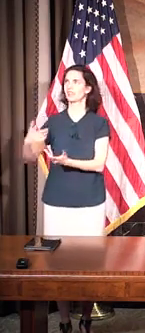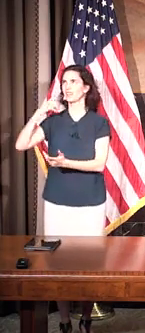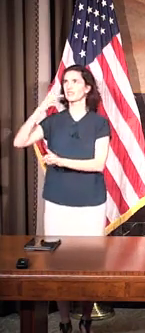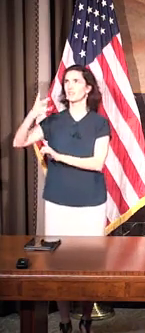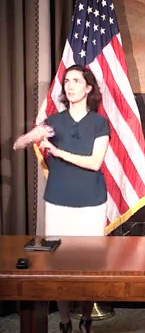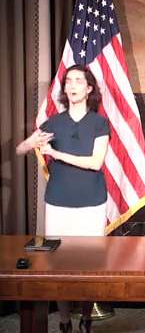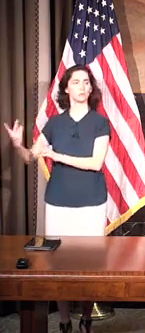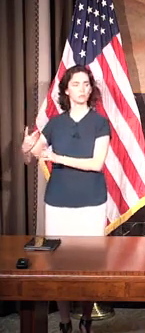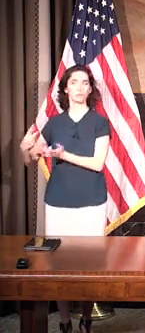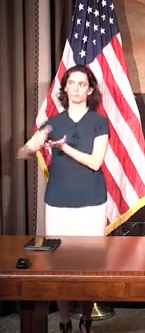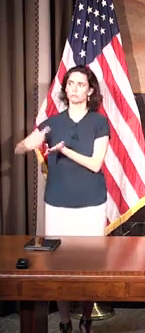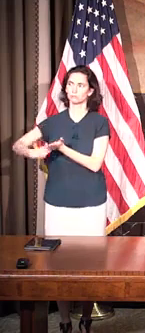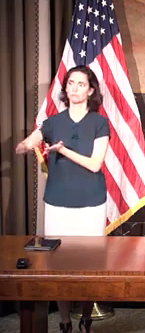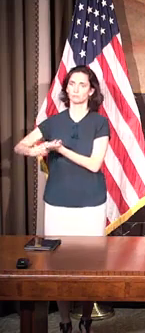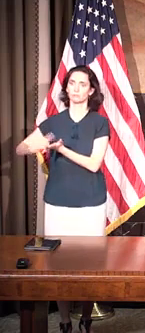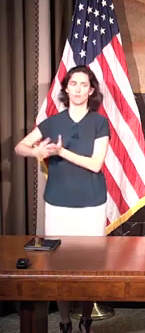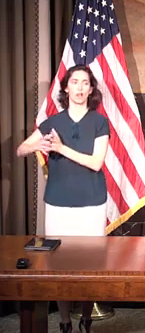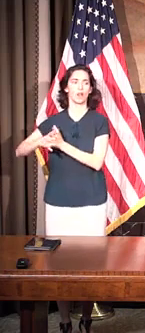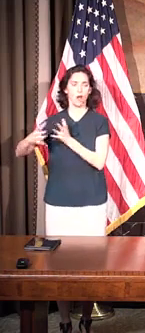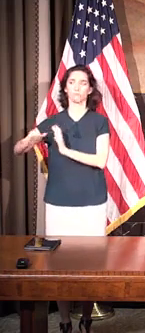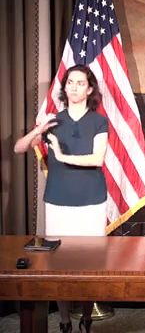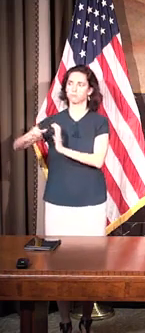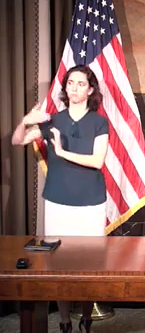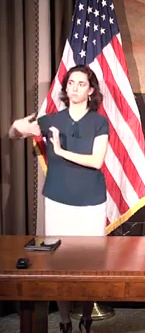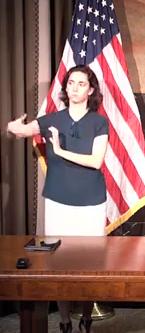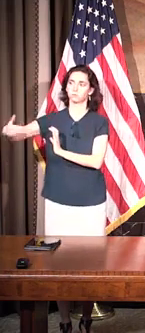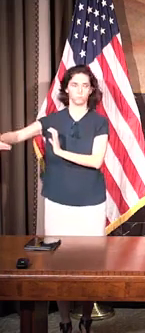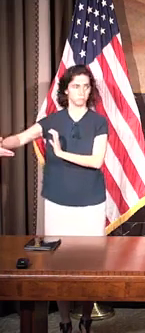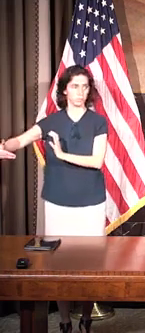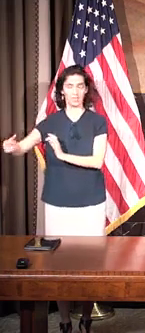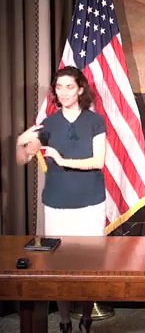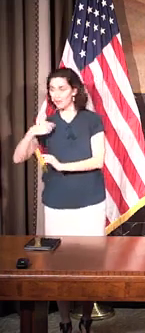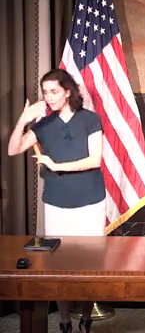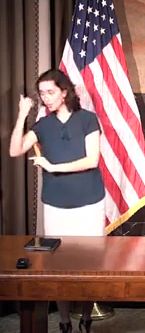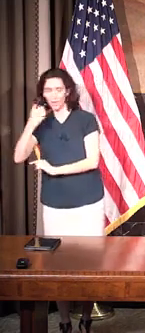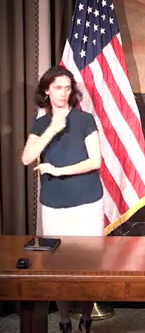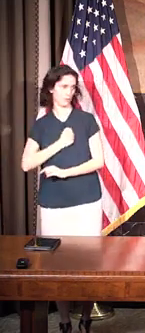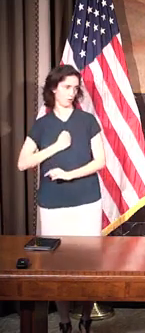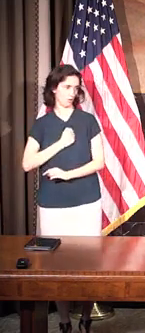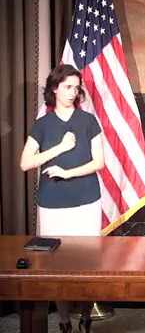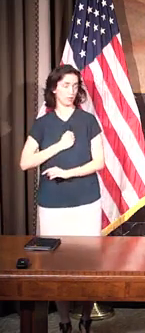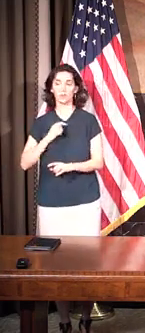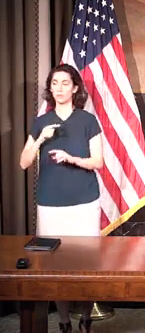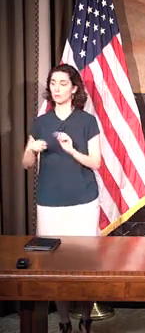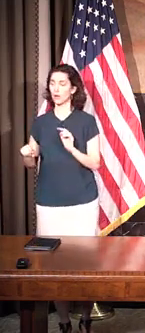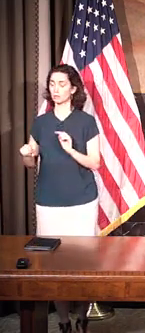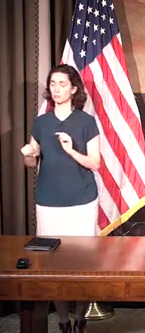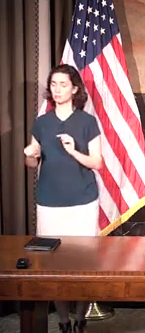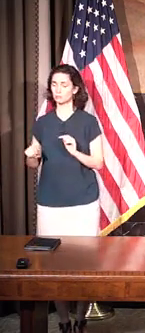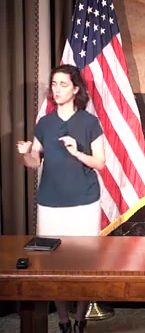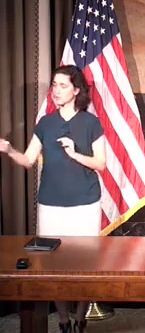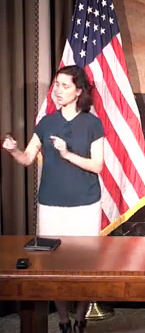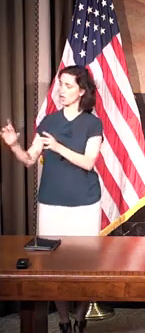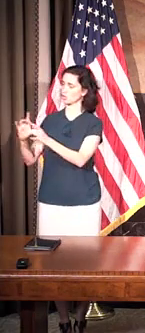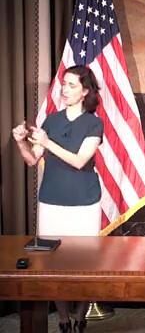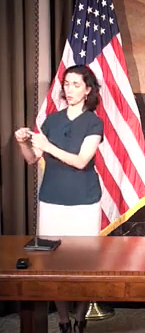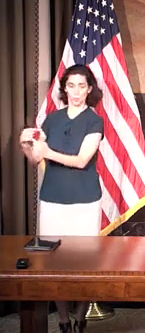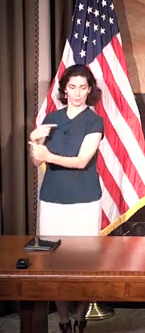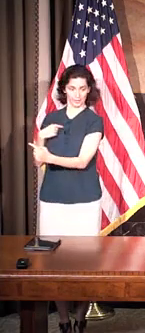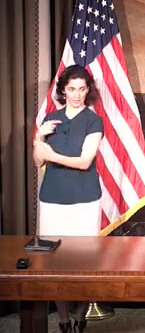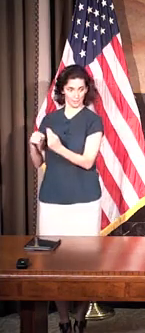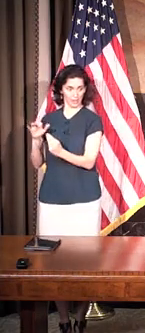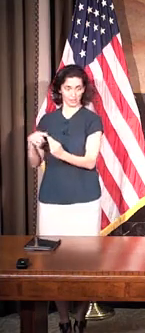so. And if I have forgotten it, I apologize. I don't remember any comments to me